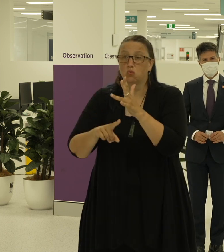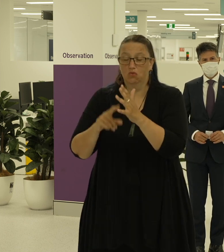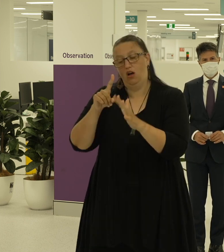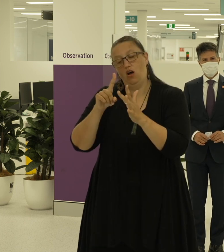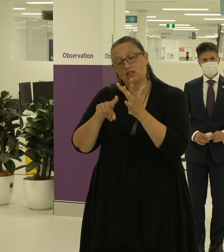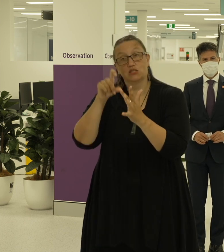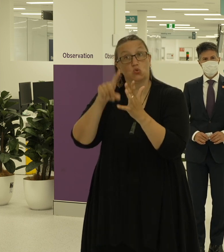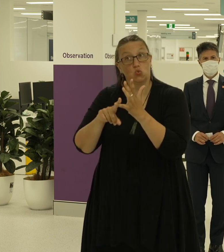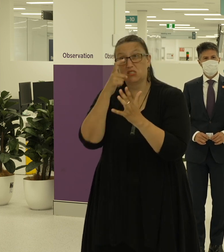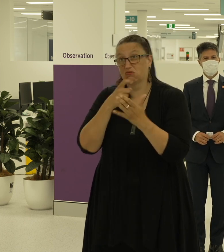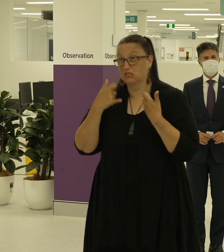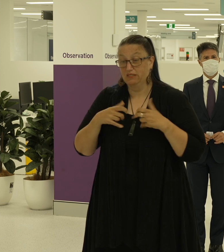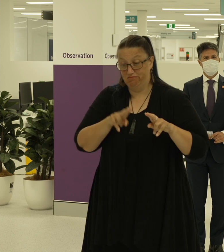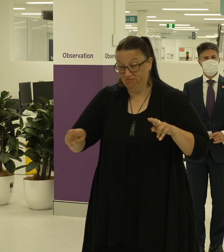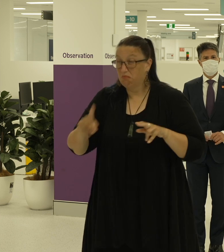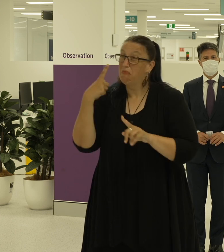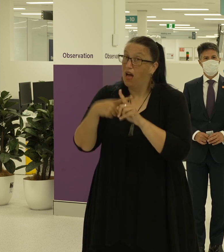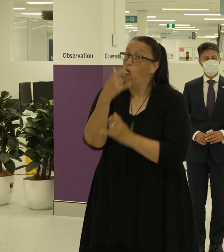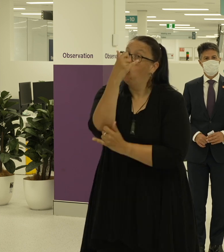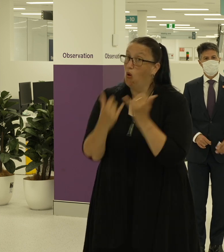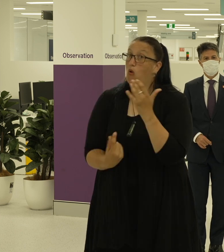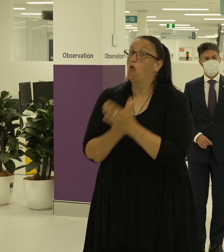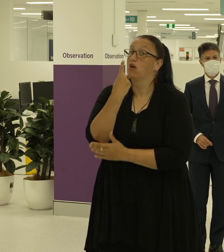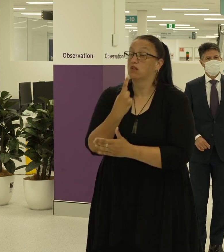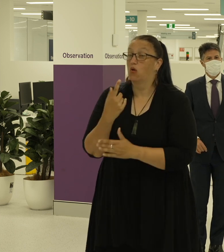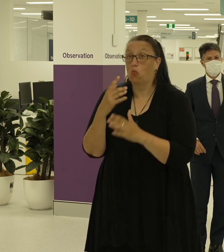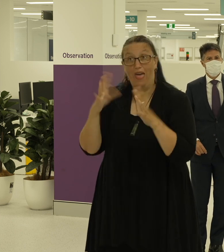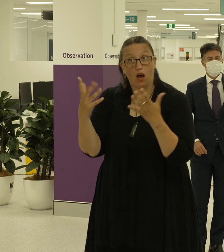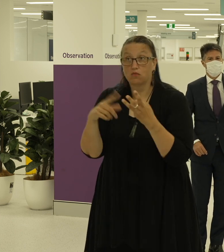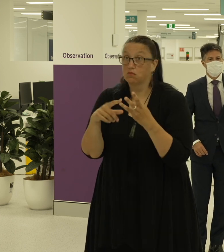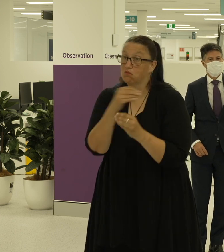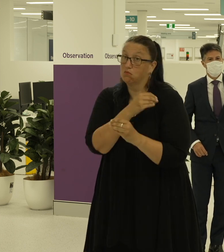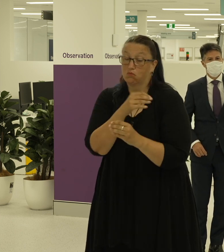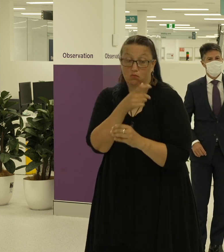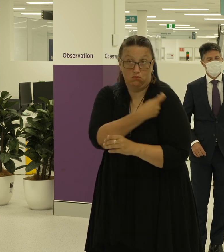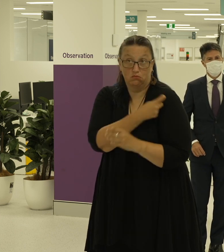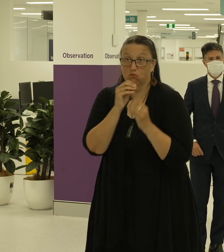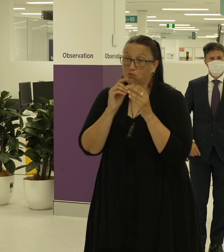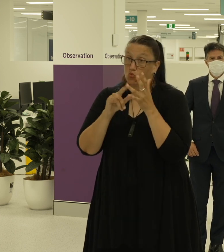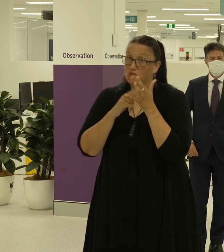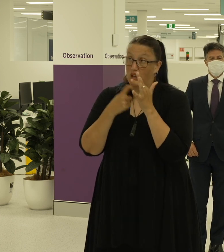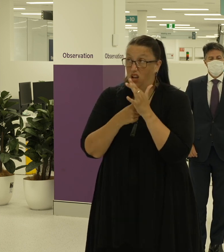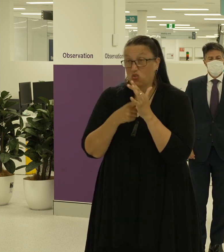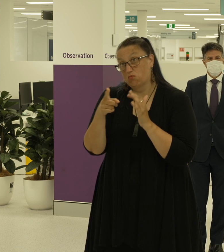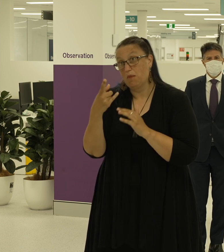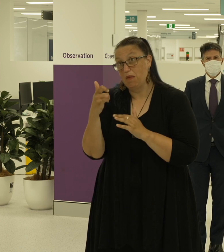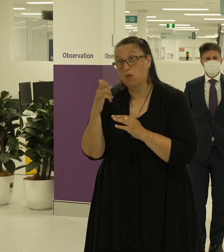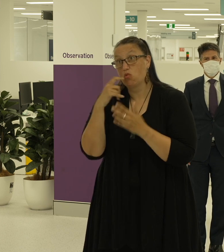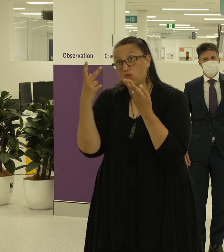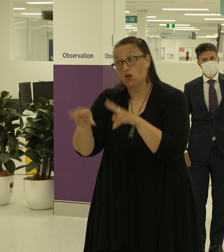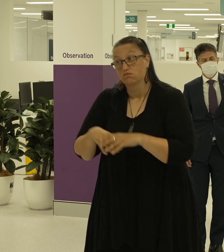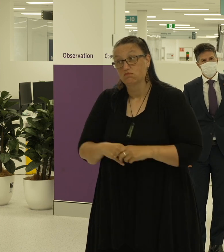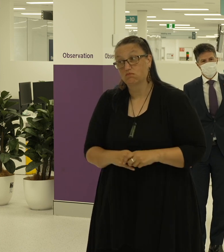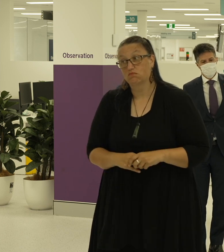So we have more than 40 facilities across New South Wales for us to be able to go and have our